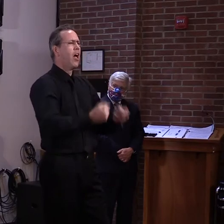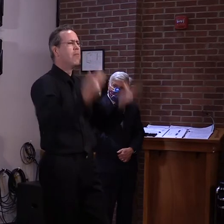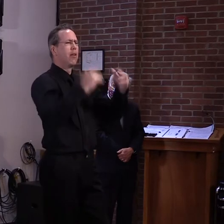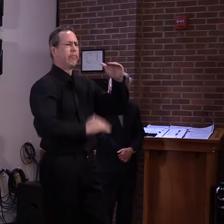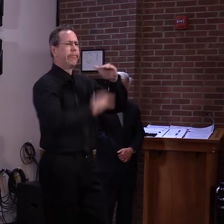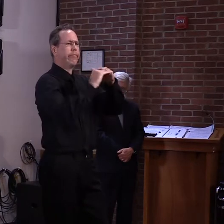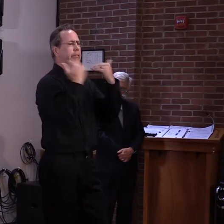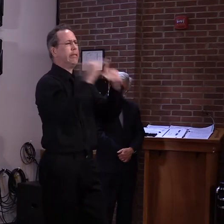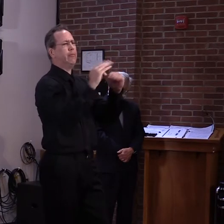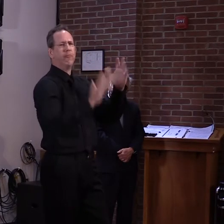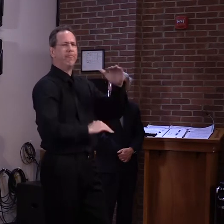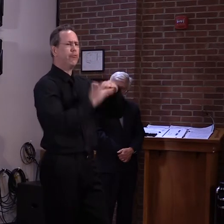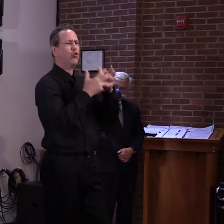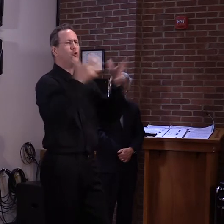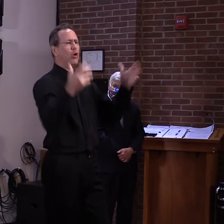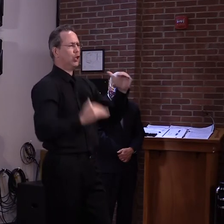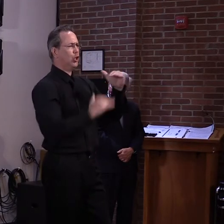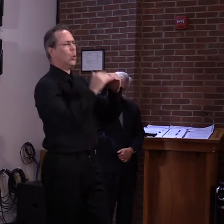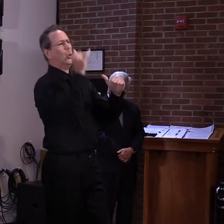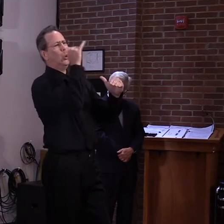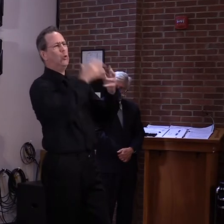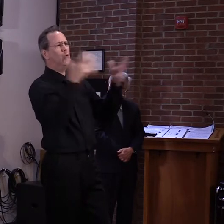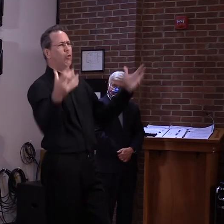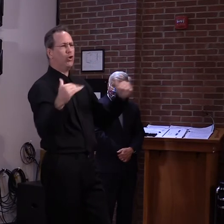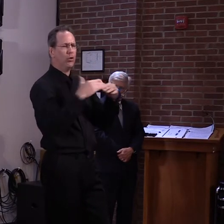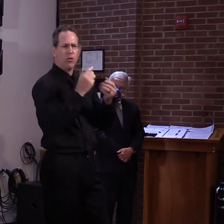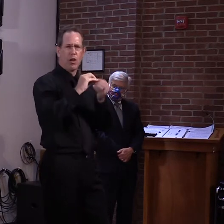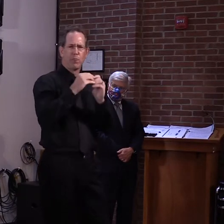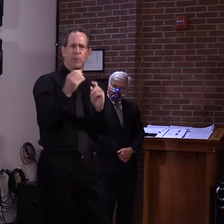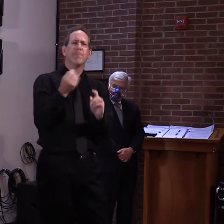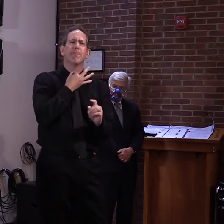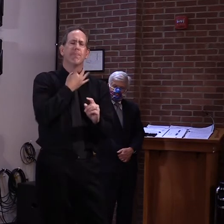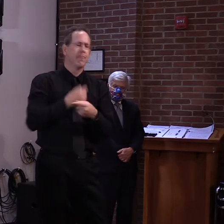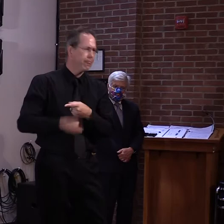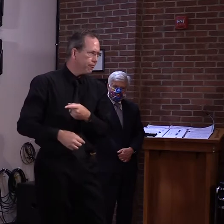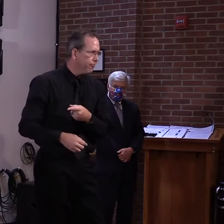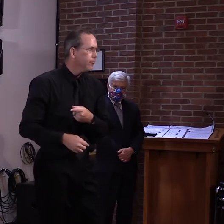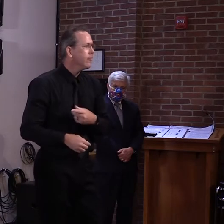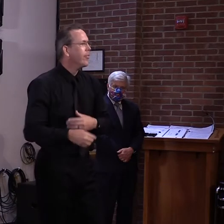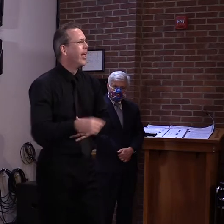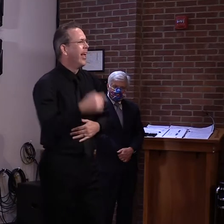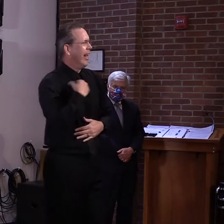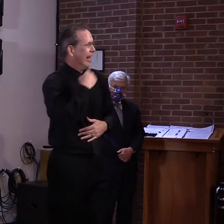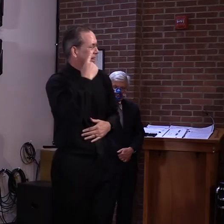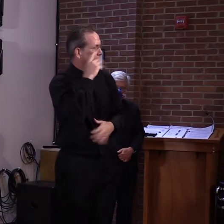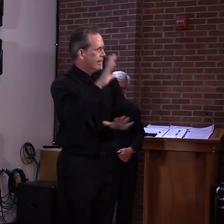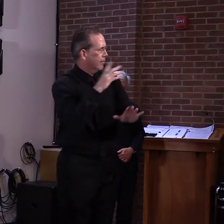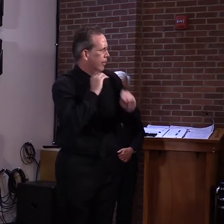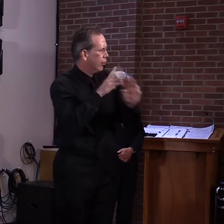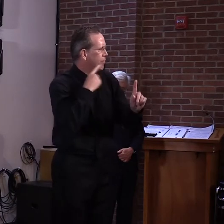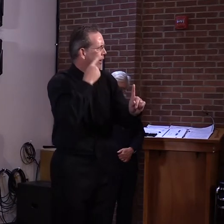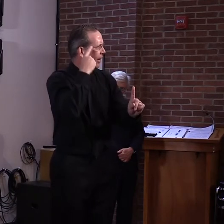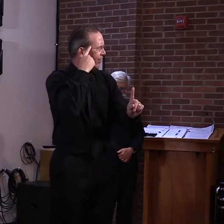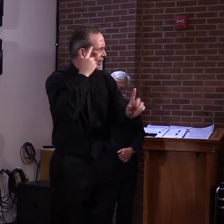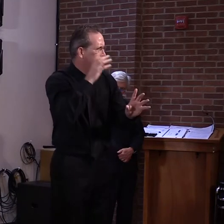ask Secretary Curley, but I believe it's 150 outside, 75 inside, but I'm not positive of that.